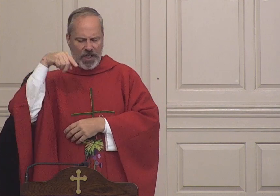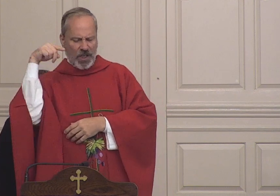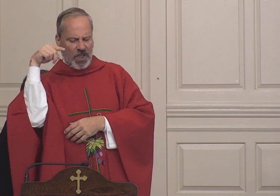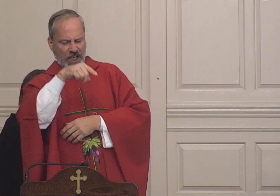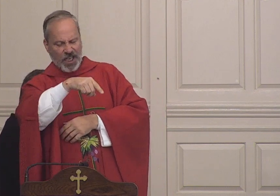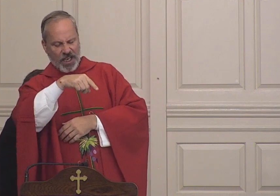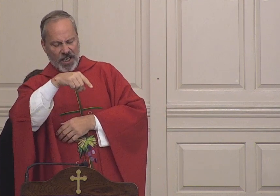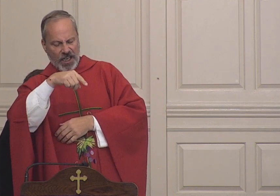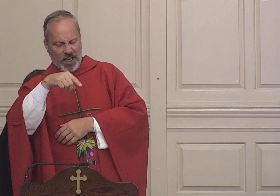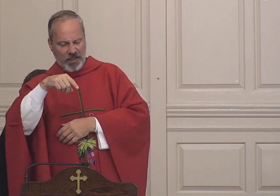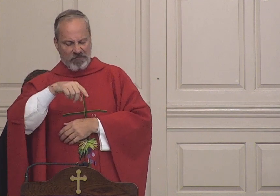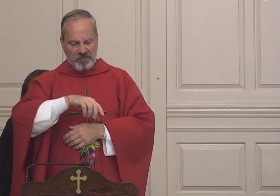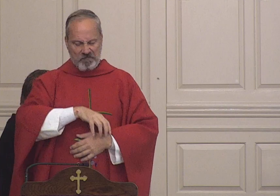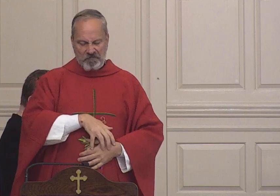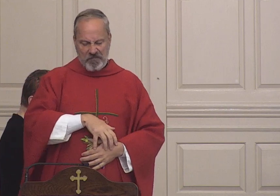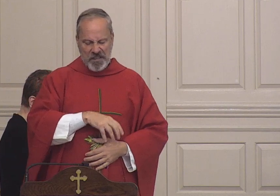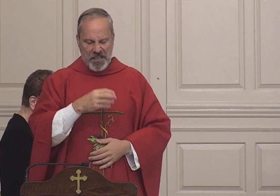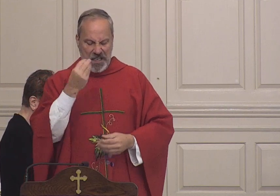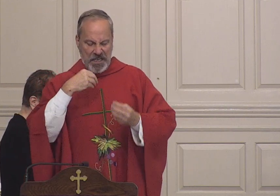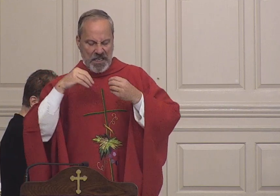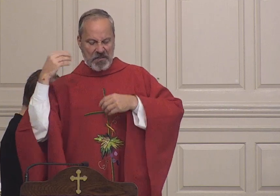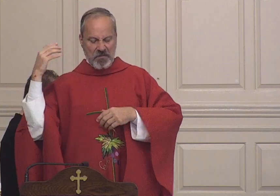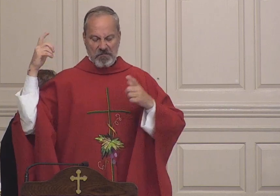tax collectors and sinners.'